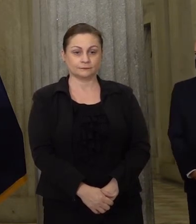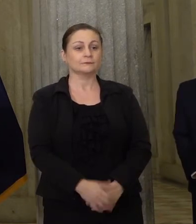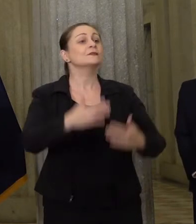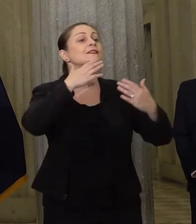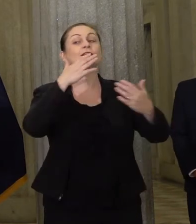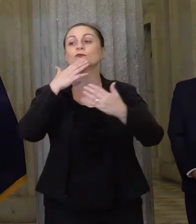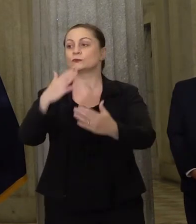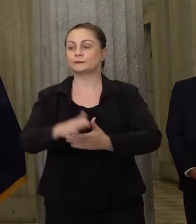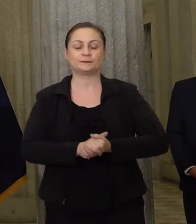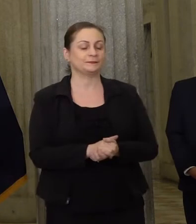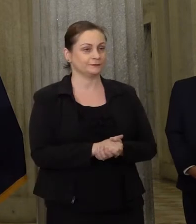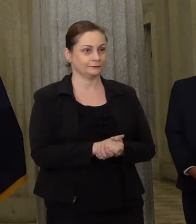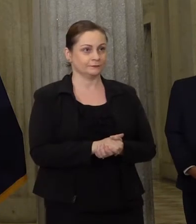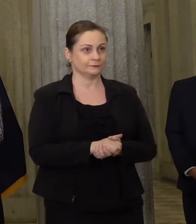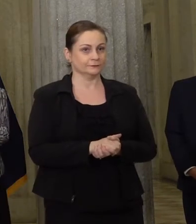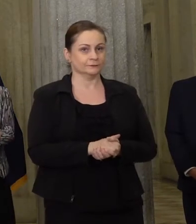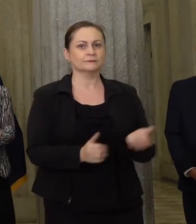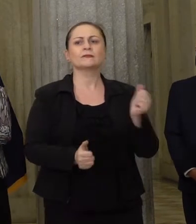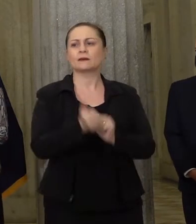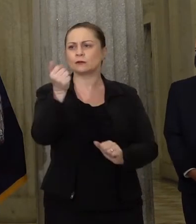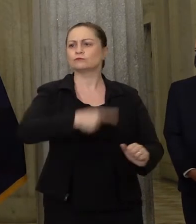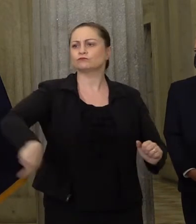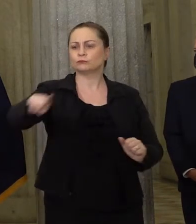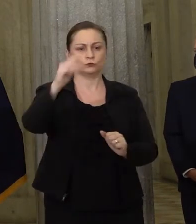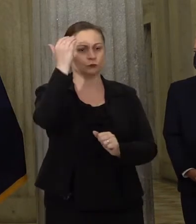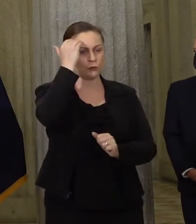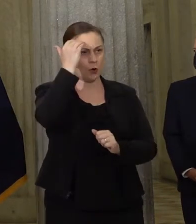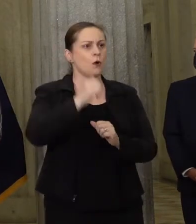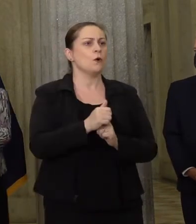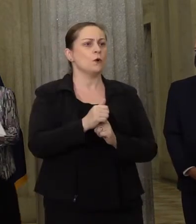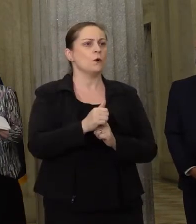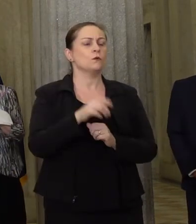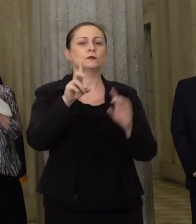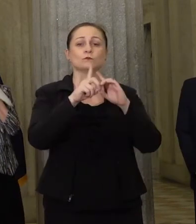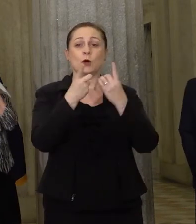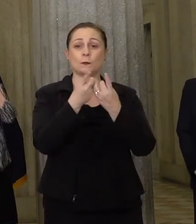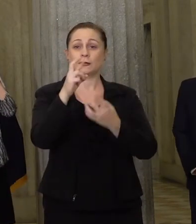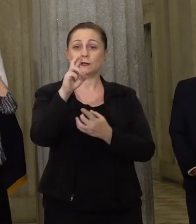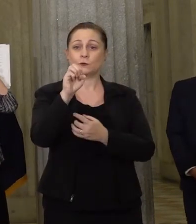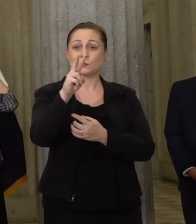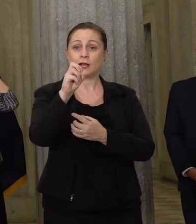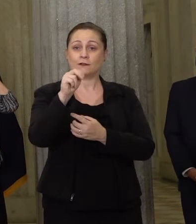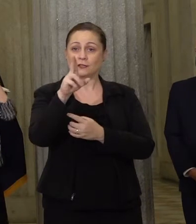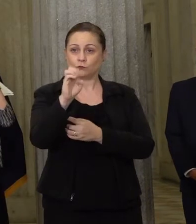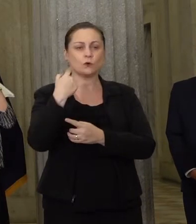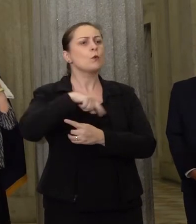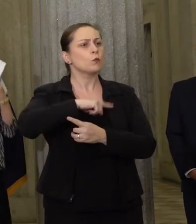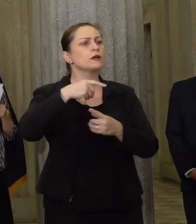Thank you. I think most of you all know that the Department of Revenue issues all the alcohol and beverage licenses out